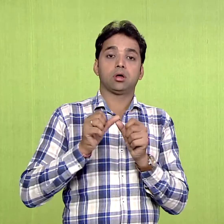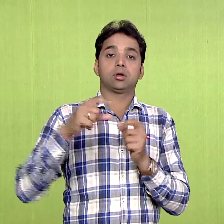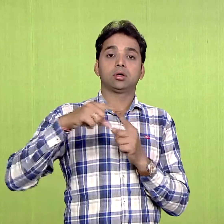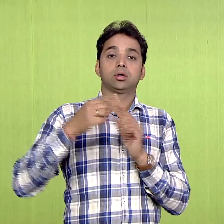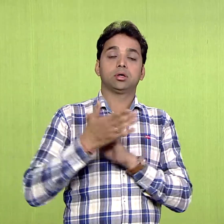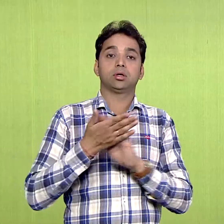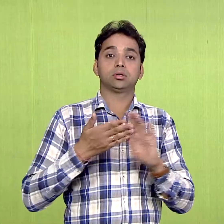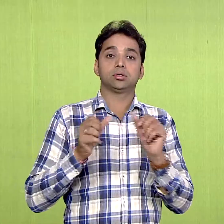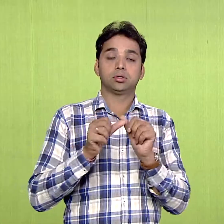Mahabalipuram,